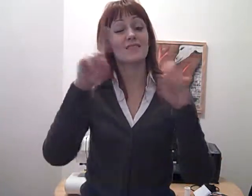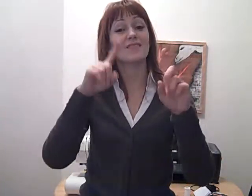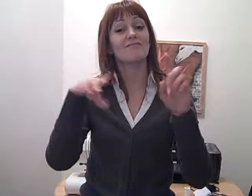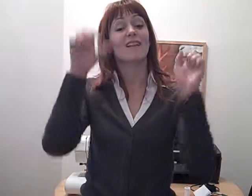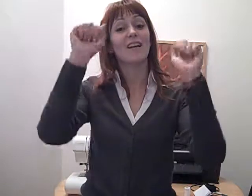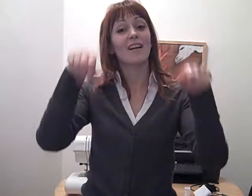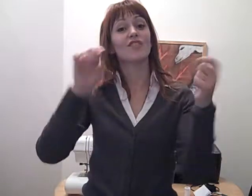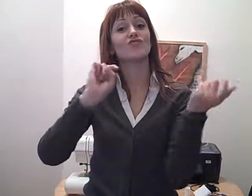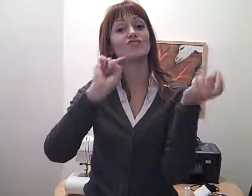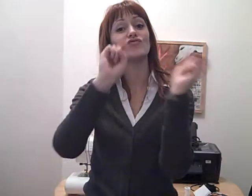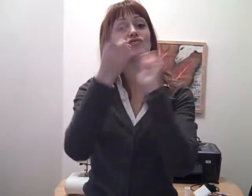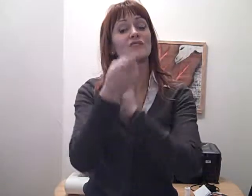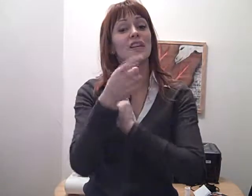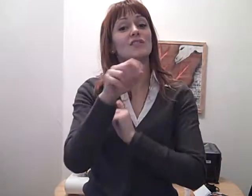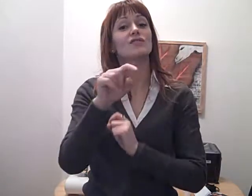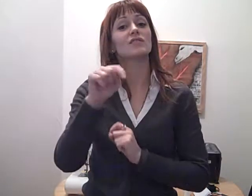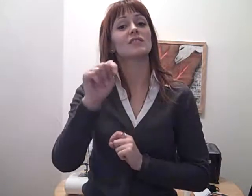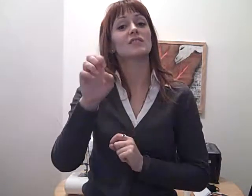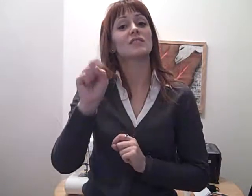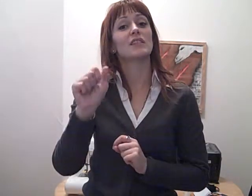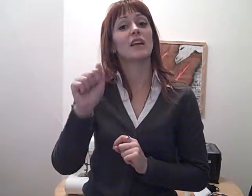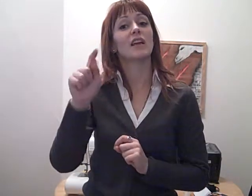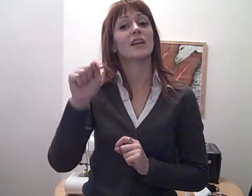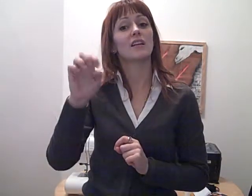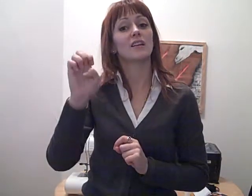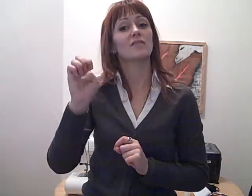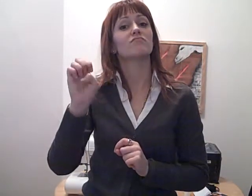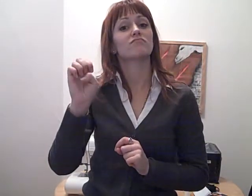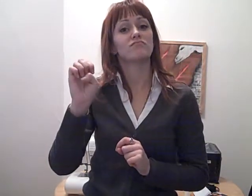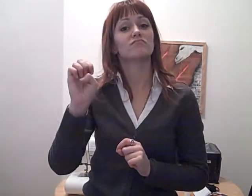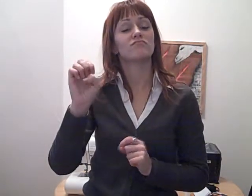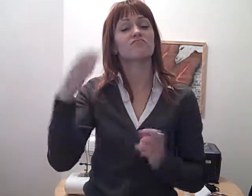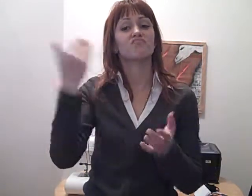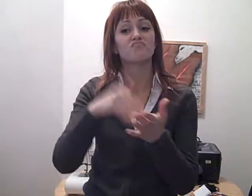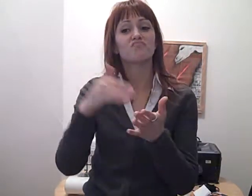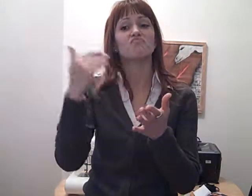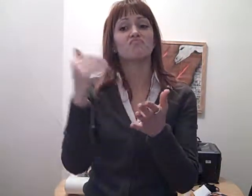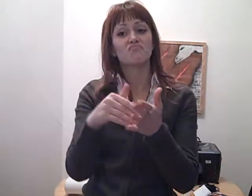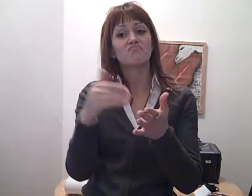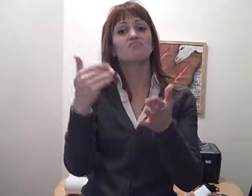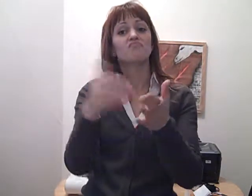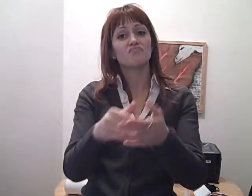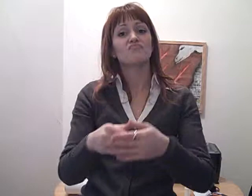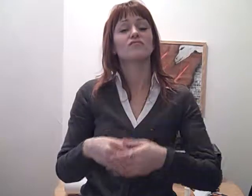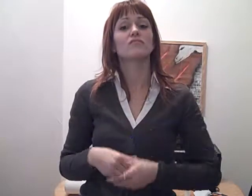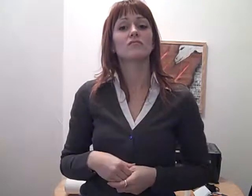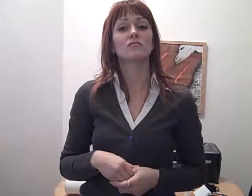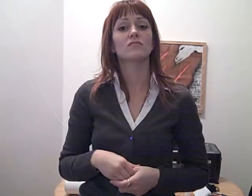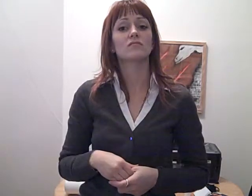stays there until you change its state again. As we were working on this incredible discovery at University of